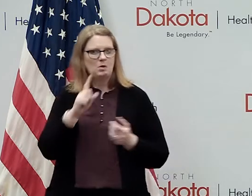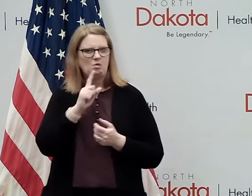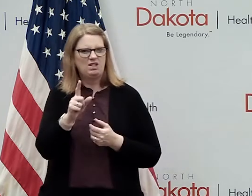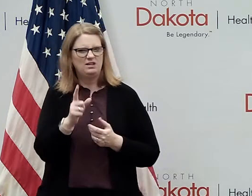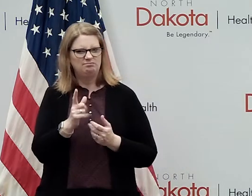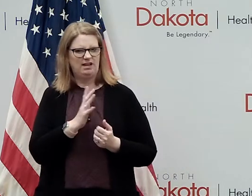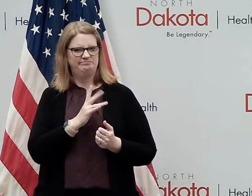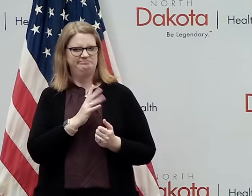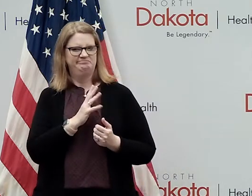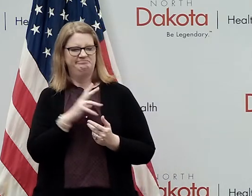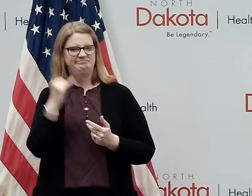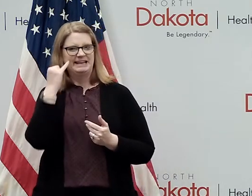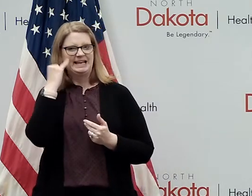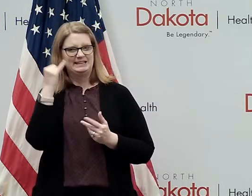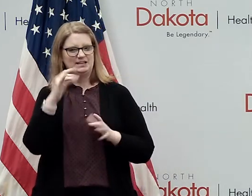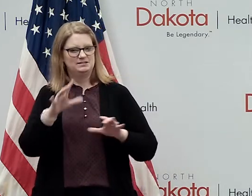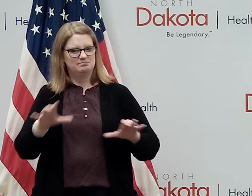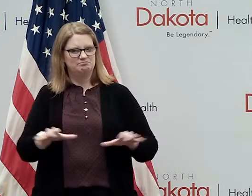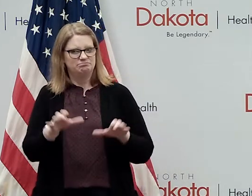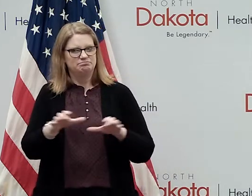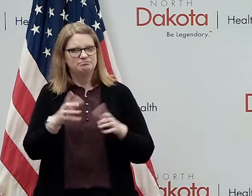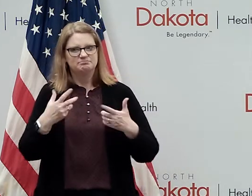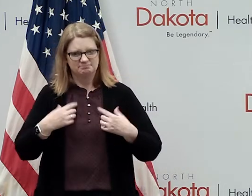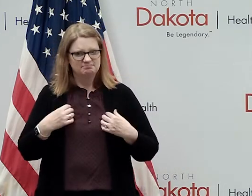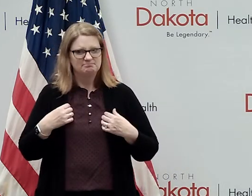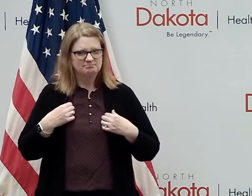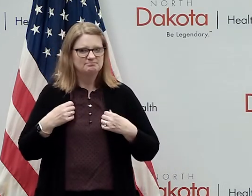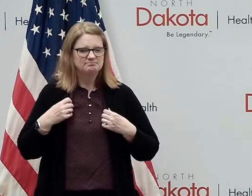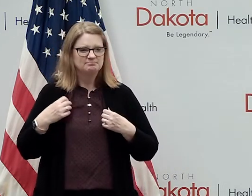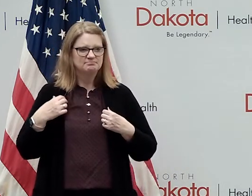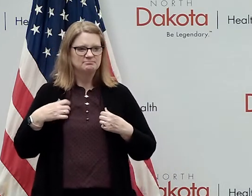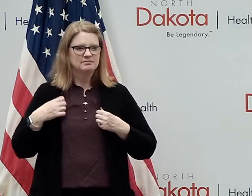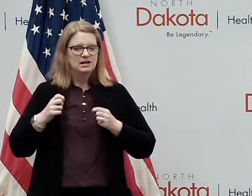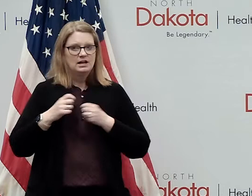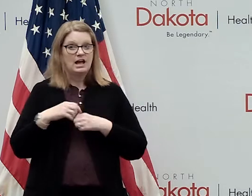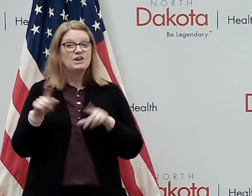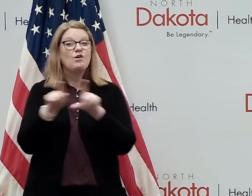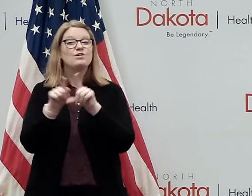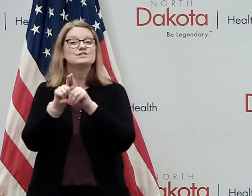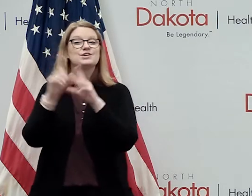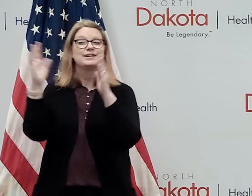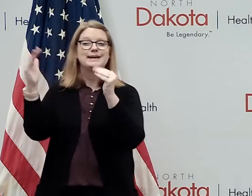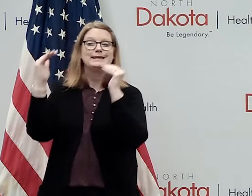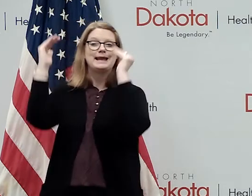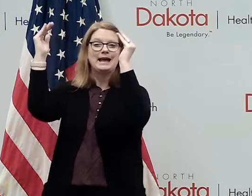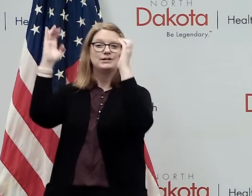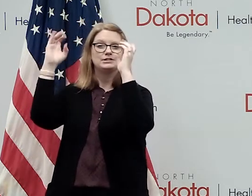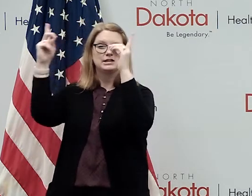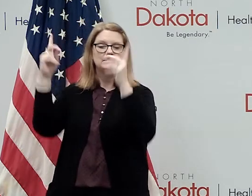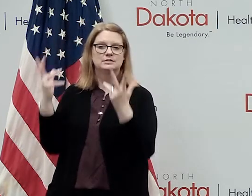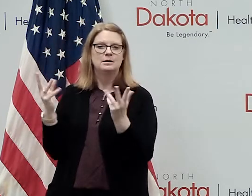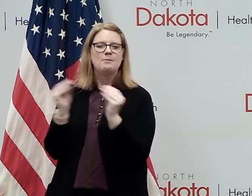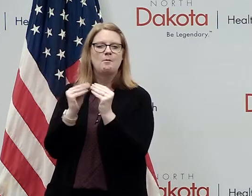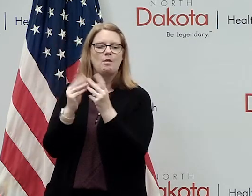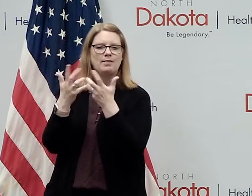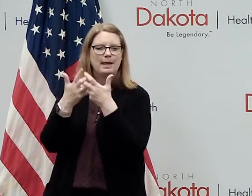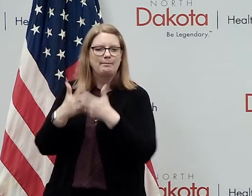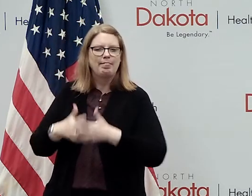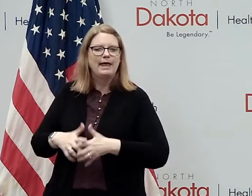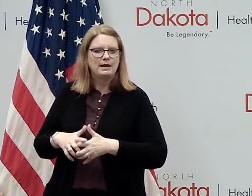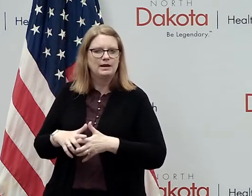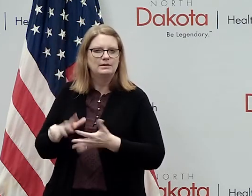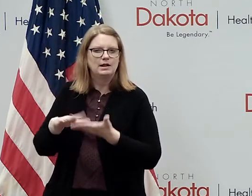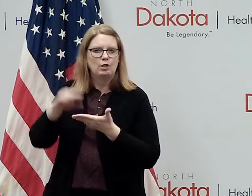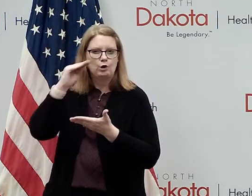innovative, practices and mixes, and I think we're going to definitely see that in higher education. I think there's going to be much more blended learning in